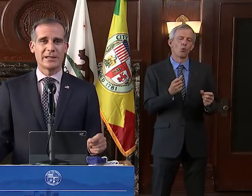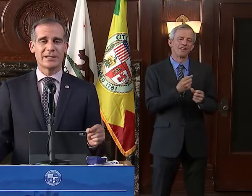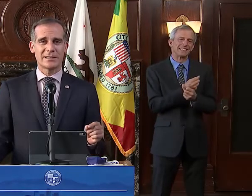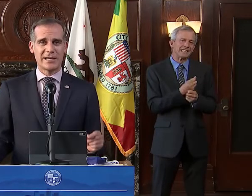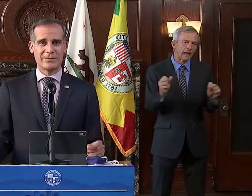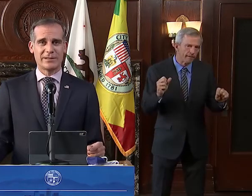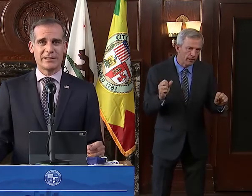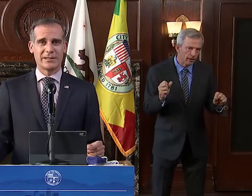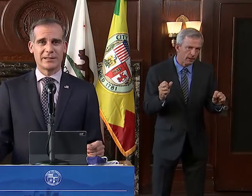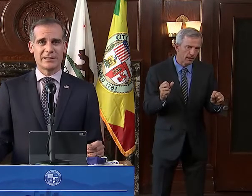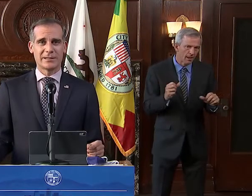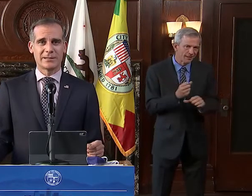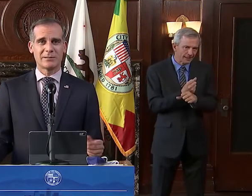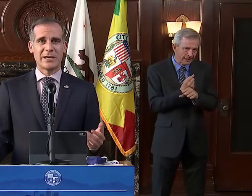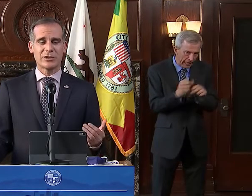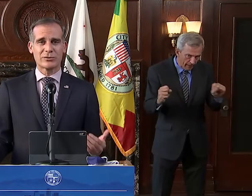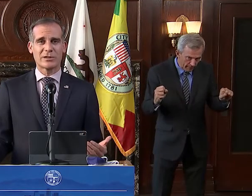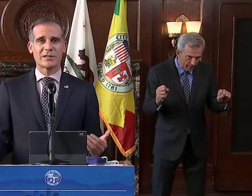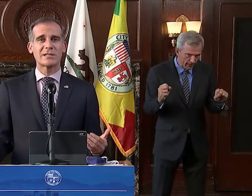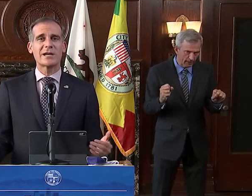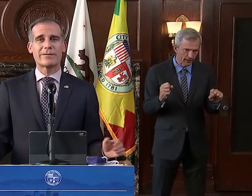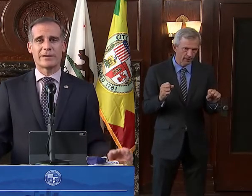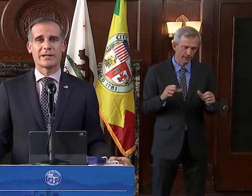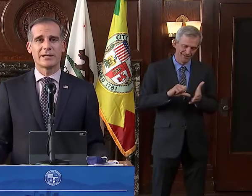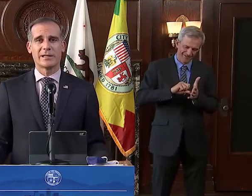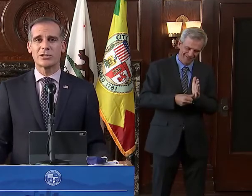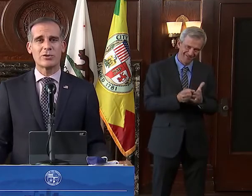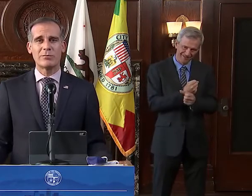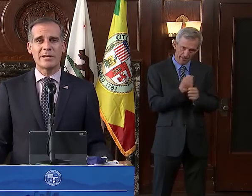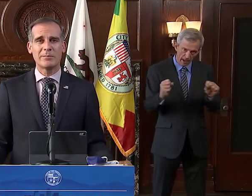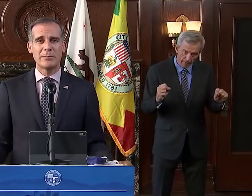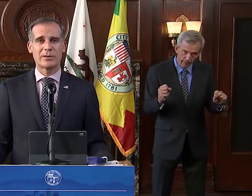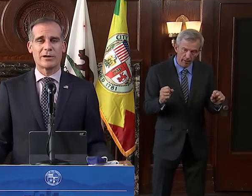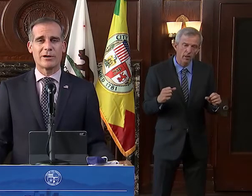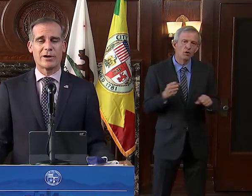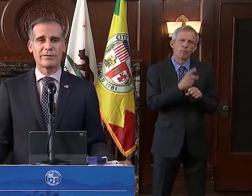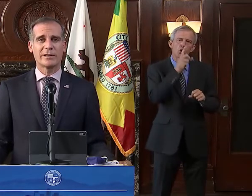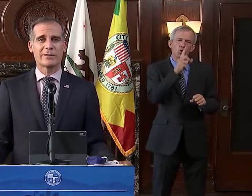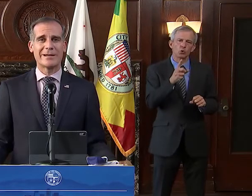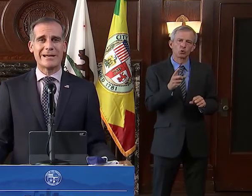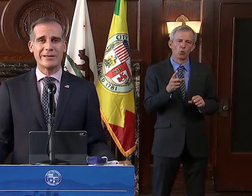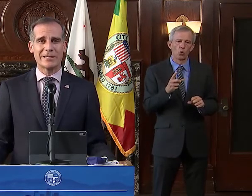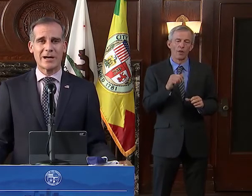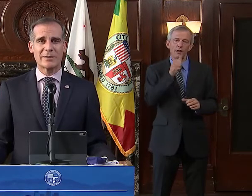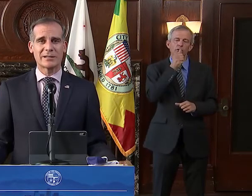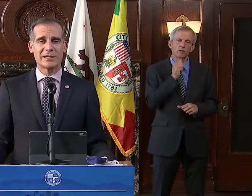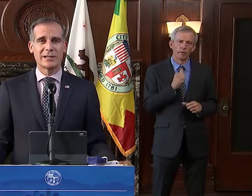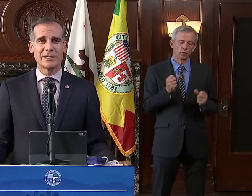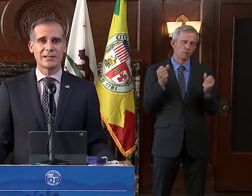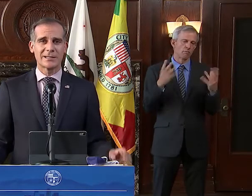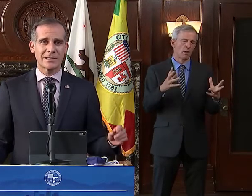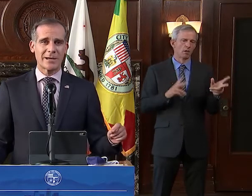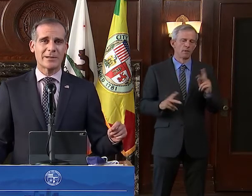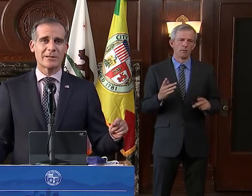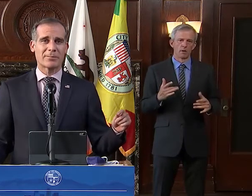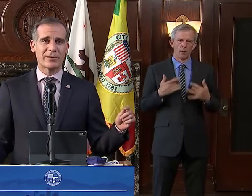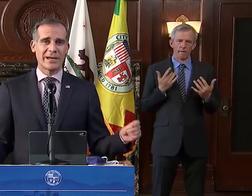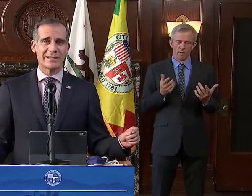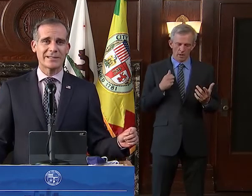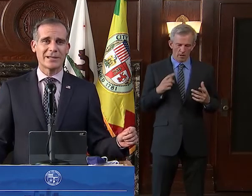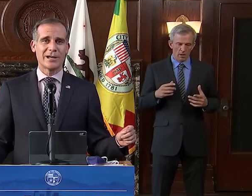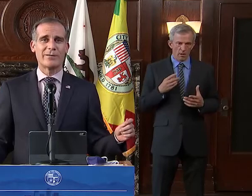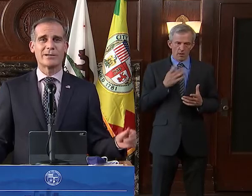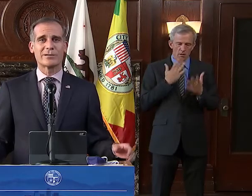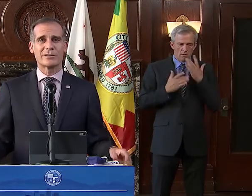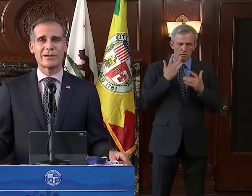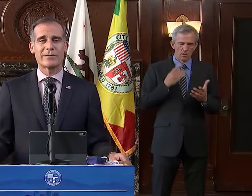safely, safely, to make sure that the suffering that so many people are feeling right now economically doesn't come at the